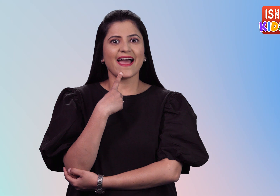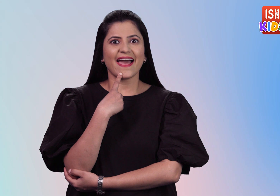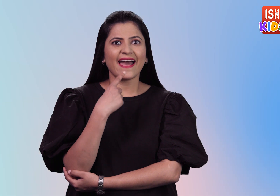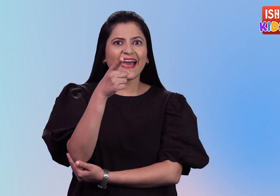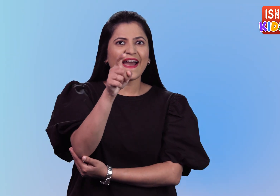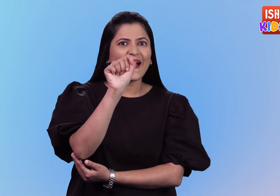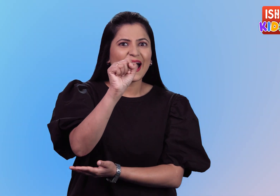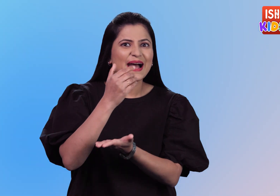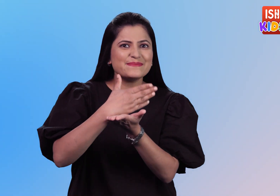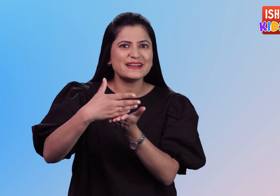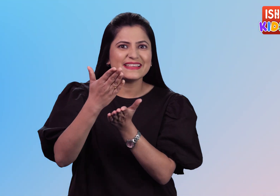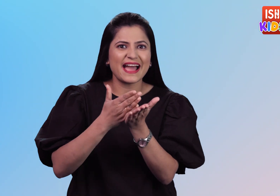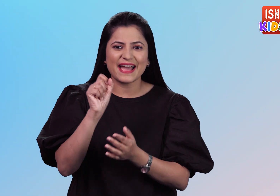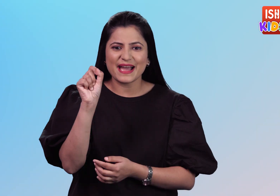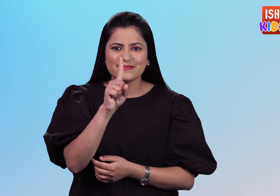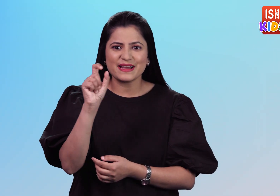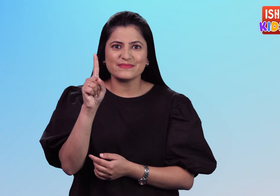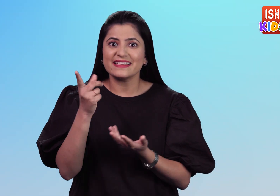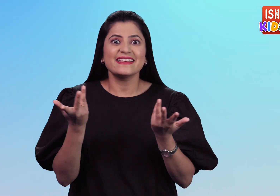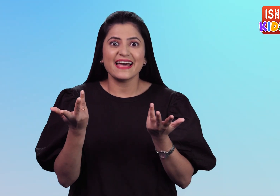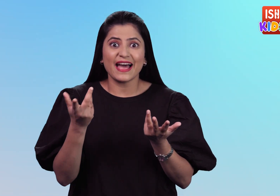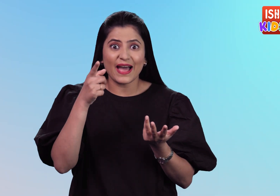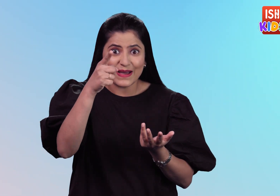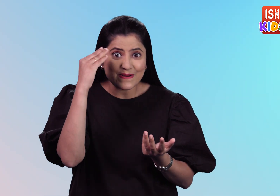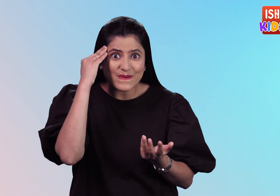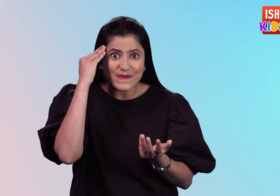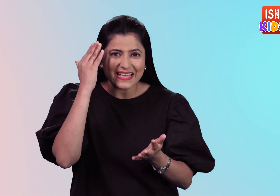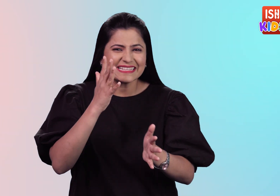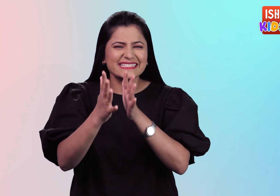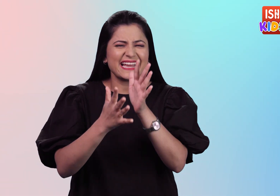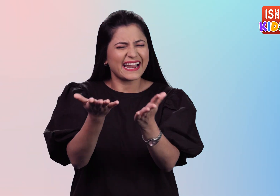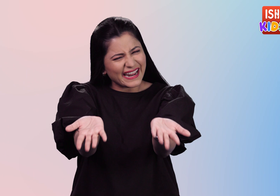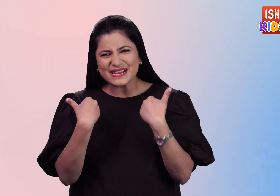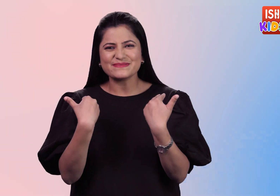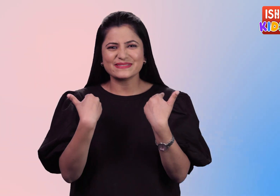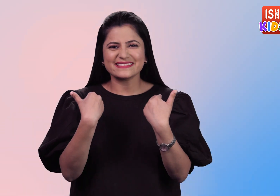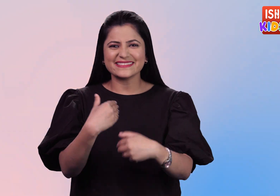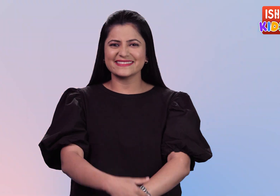Now tell me, in which month is your birthday? Do you know? Come on, sign and tell me.